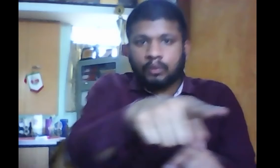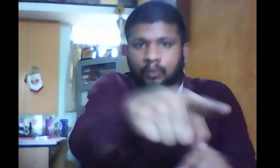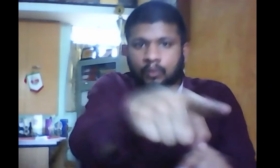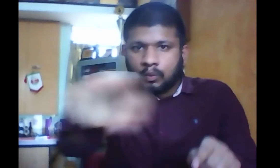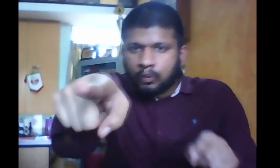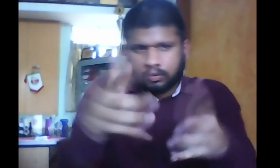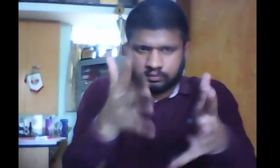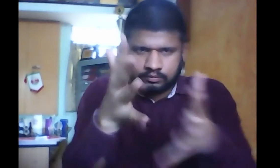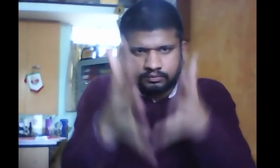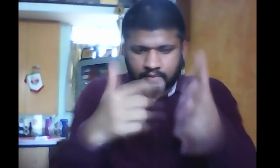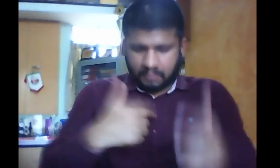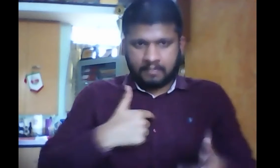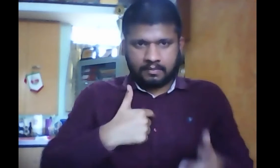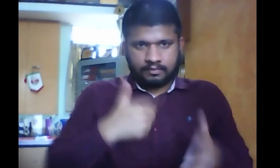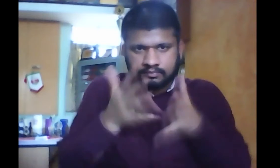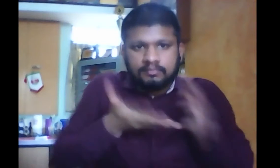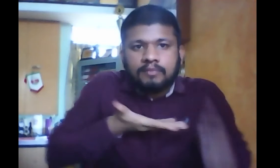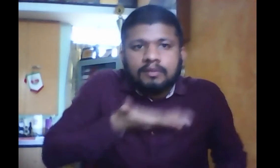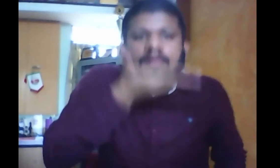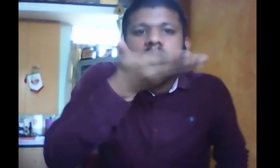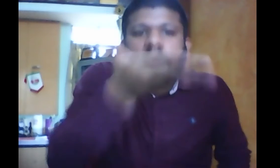Okay. So for example, you all are signing and I am teaching you.